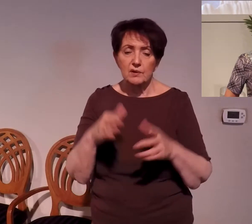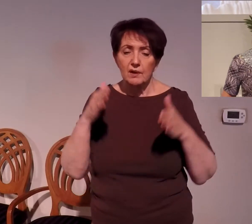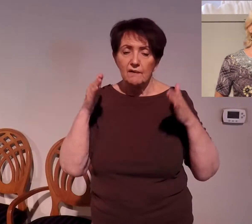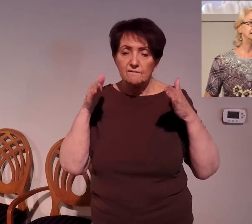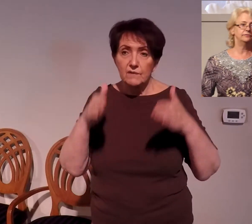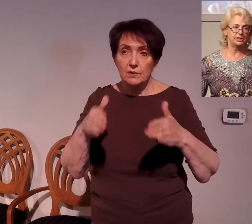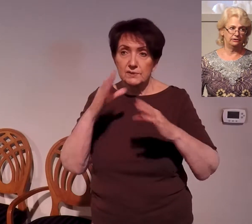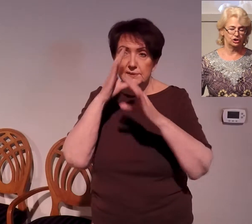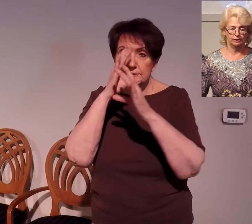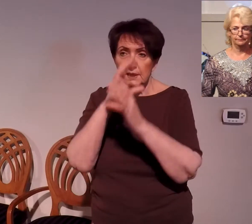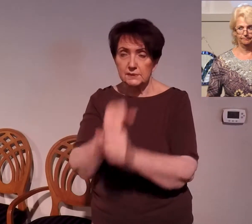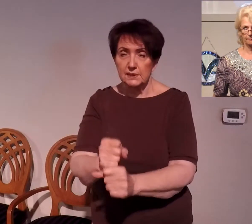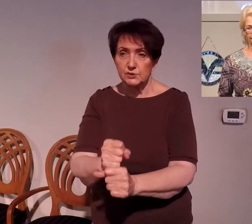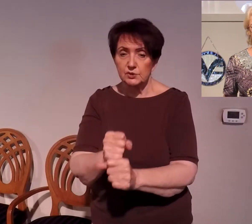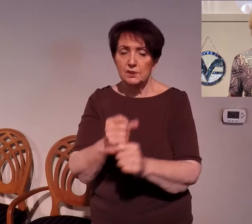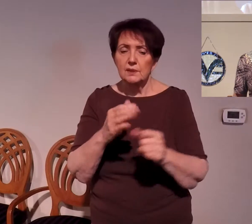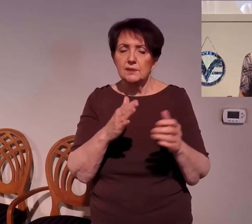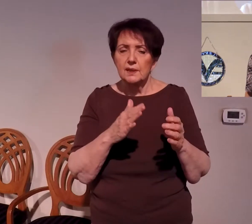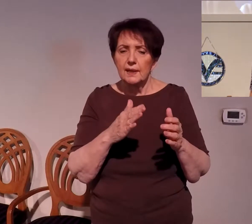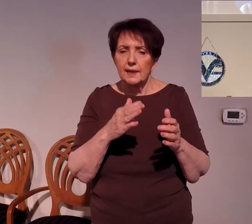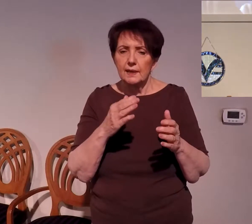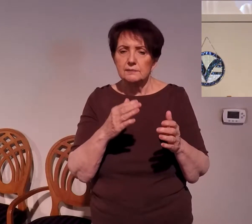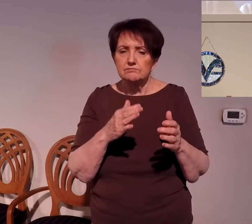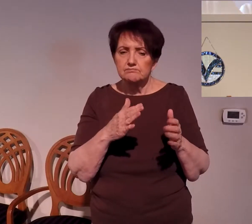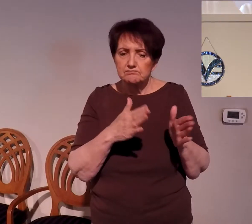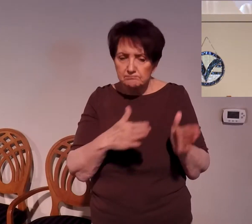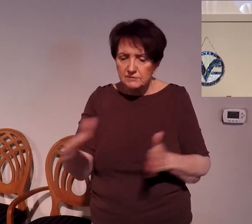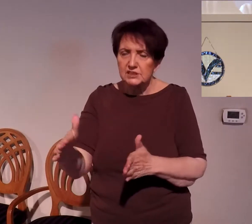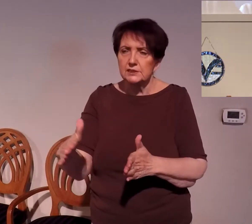attention and intention.